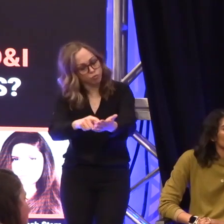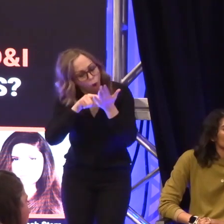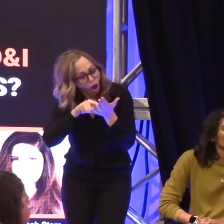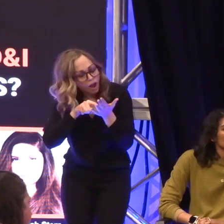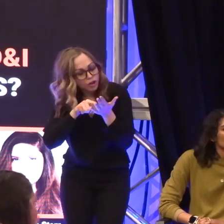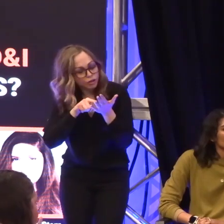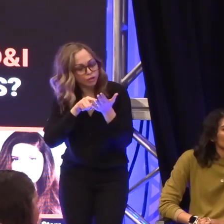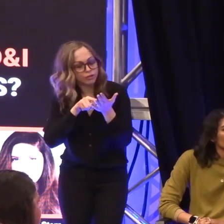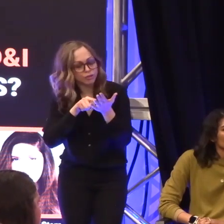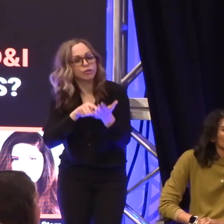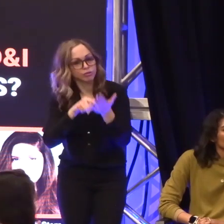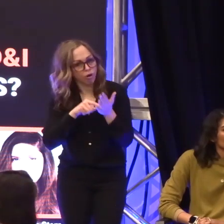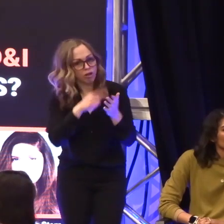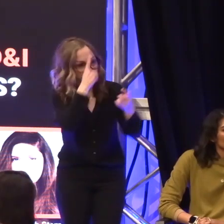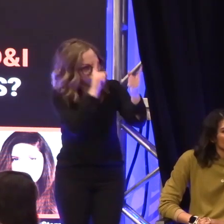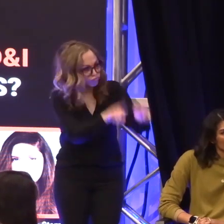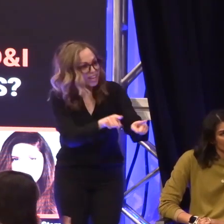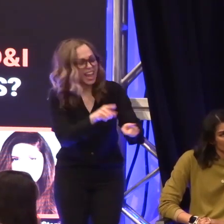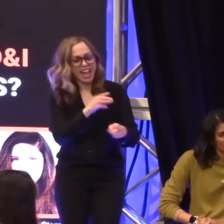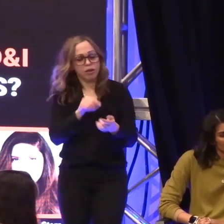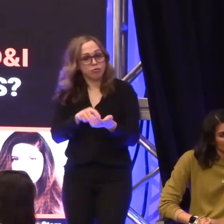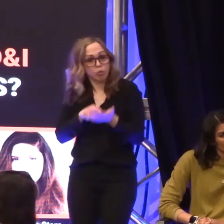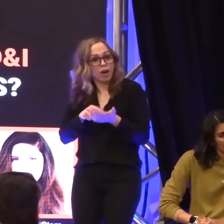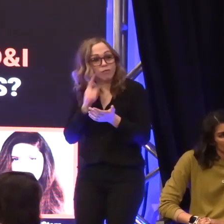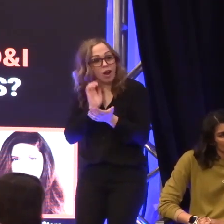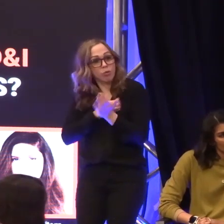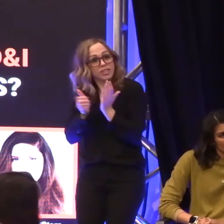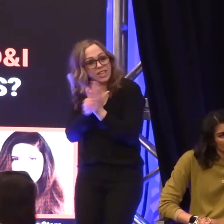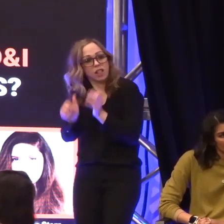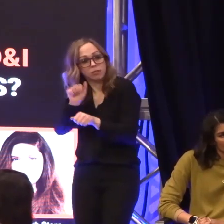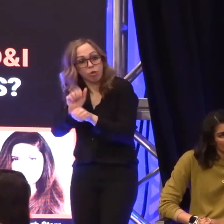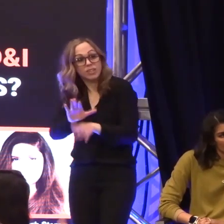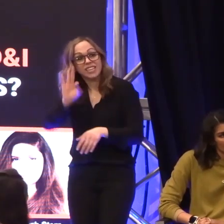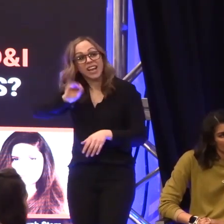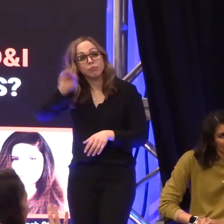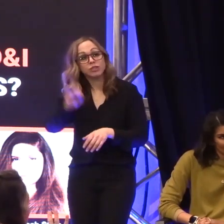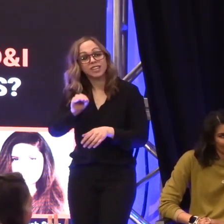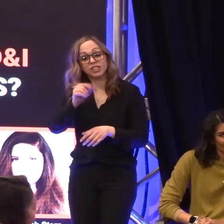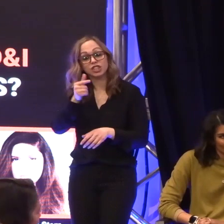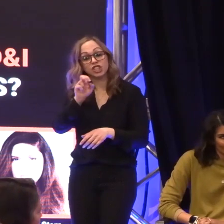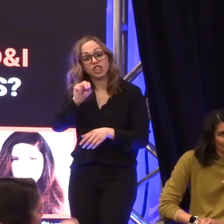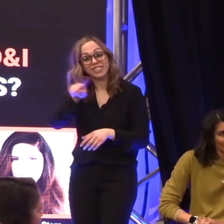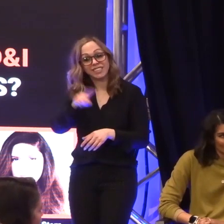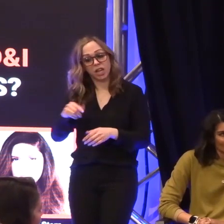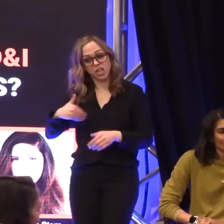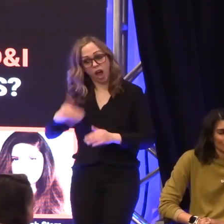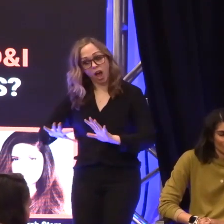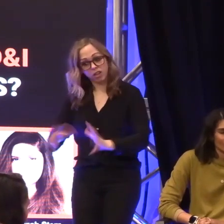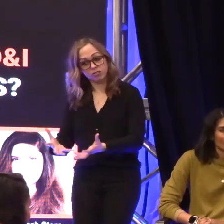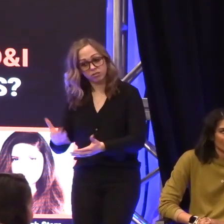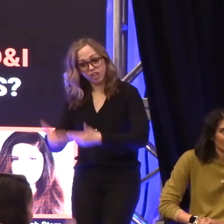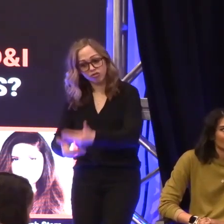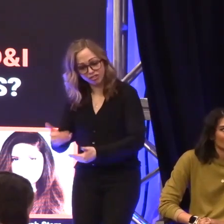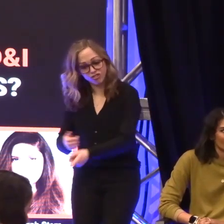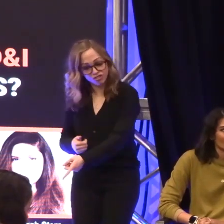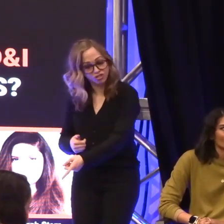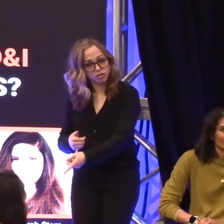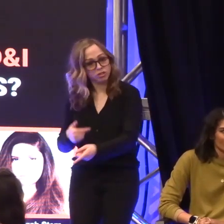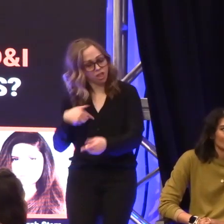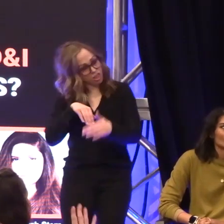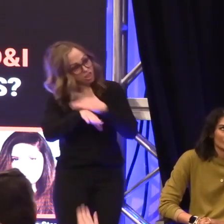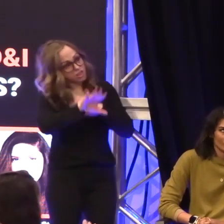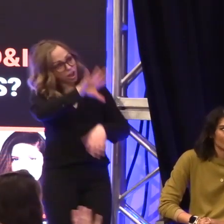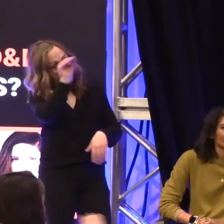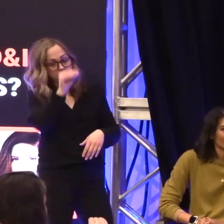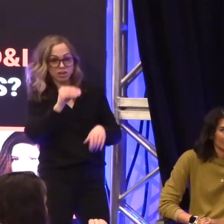also an imperative for our talent and employees. You know, 90% of Gen Z now, the younger generation that is coming up, they expect companies